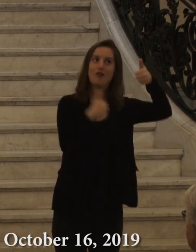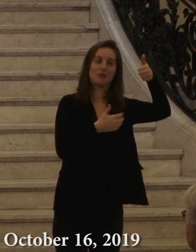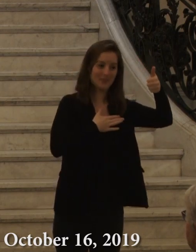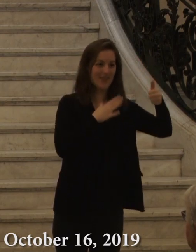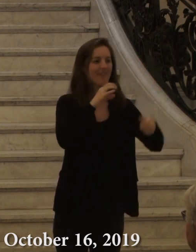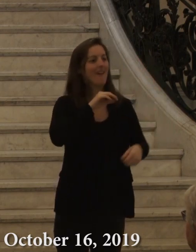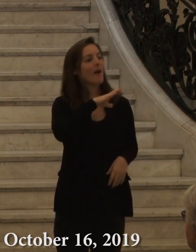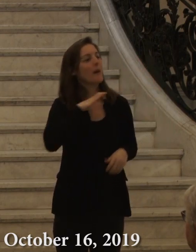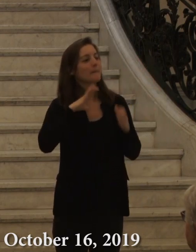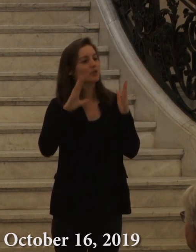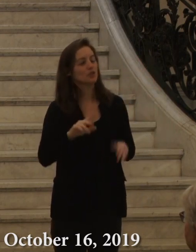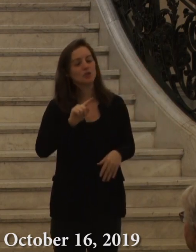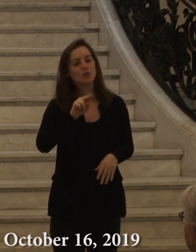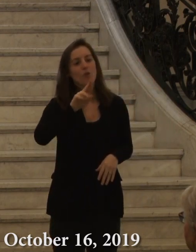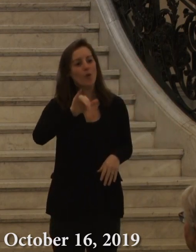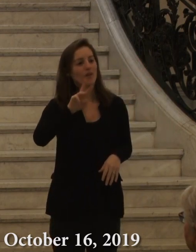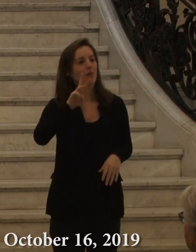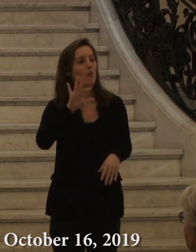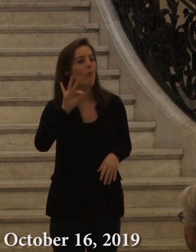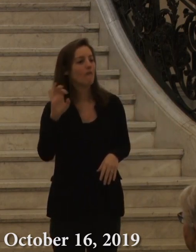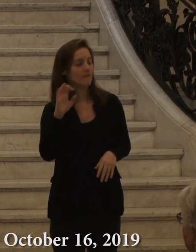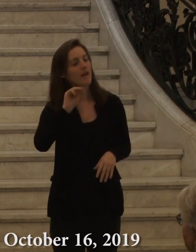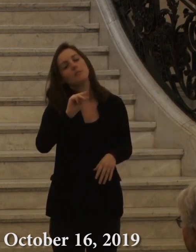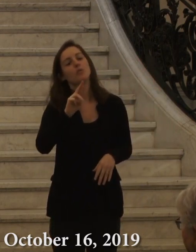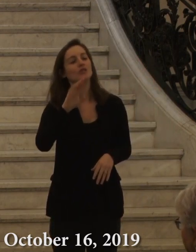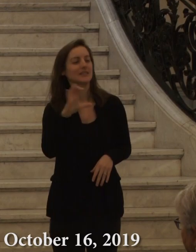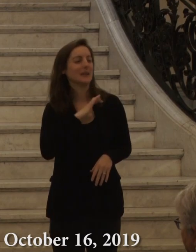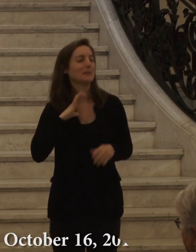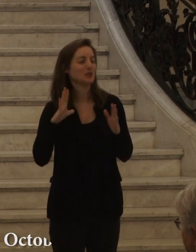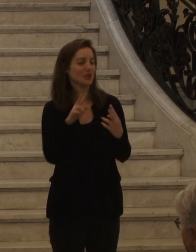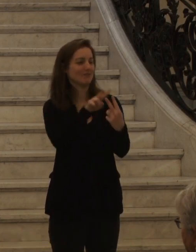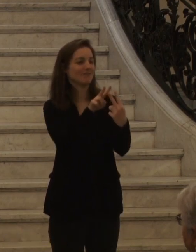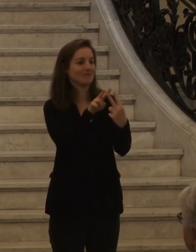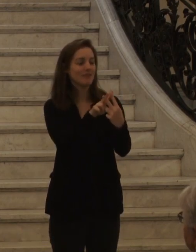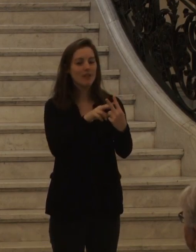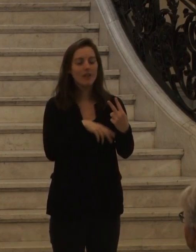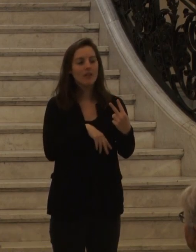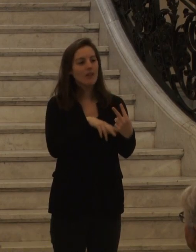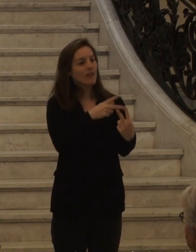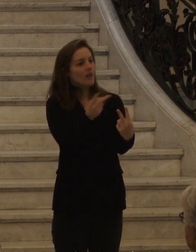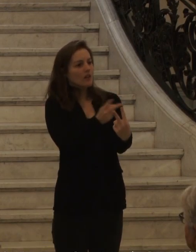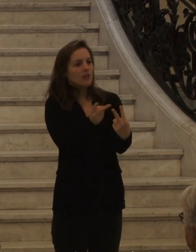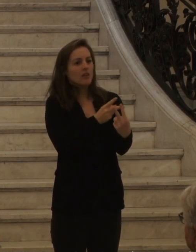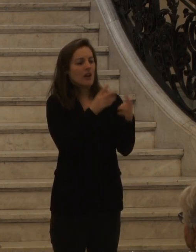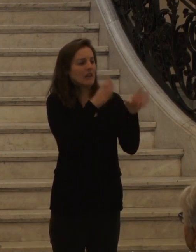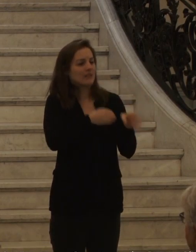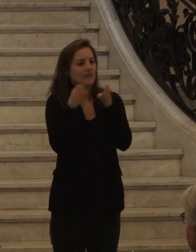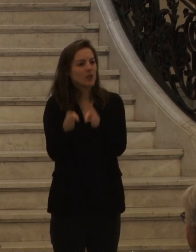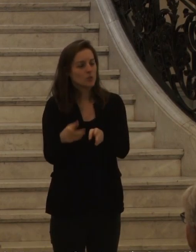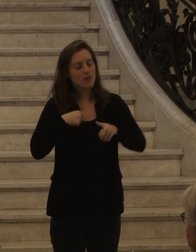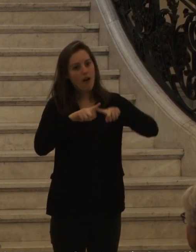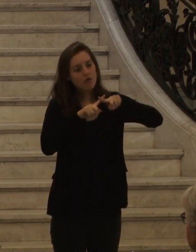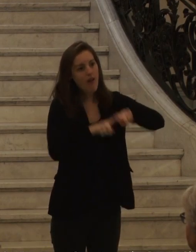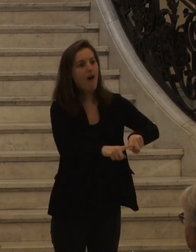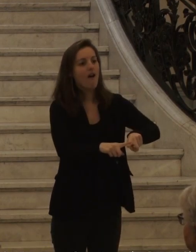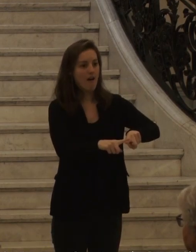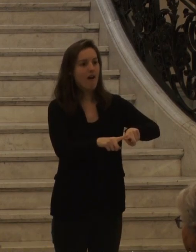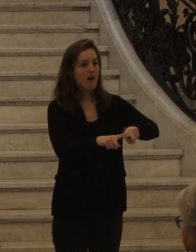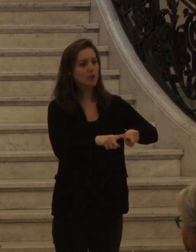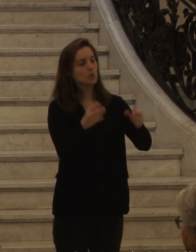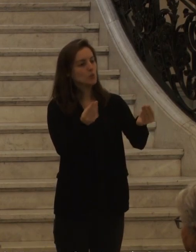Commissioner Tony Wolf, the Commissioner of the Mass Rehab Commission, because these are individuals who I count on